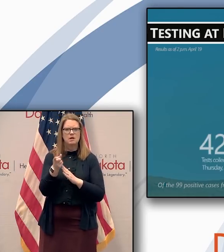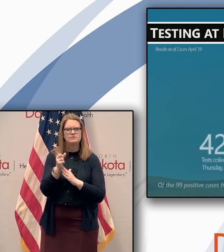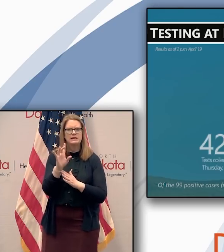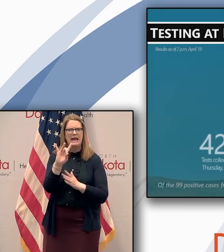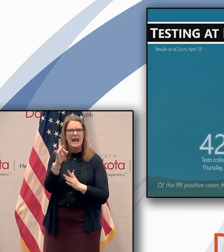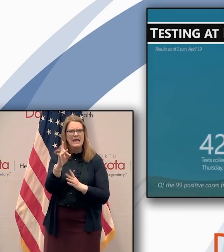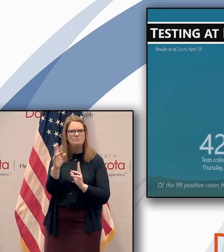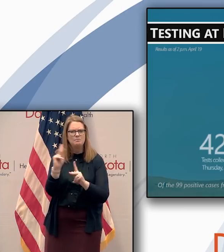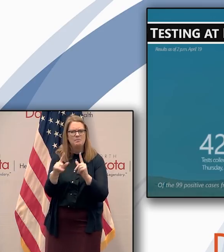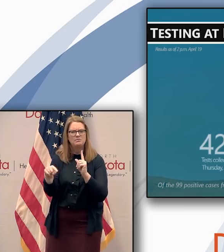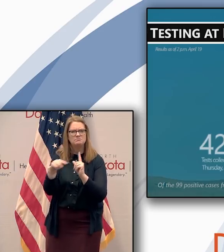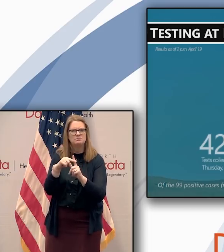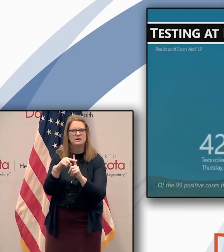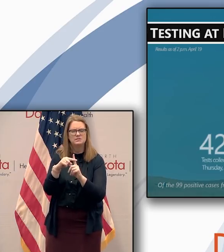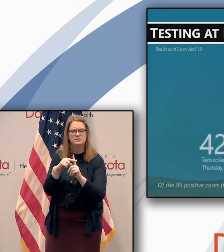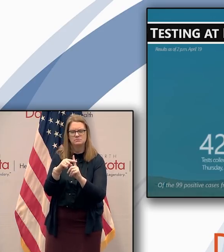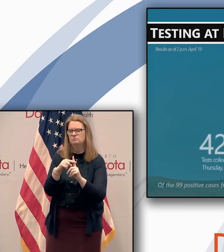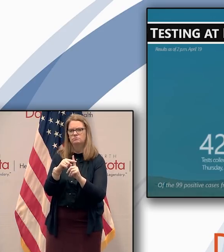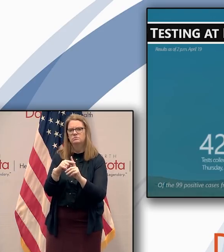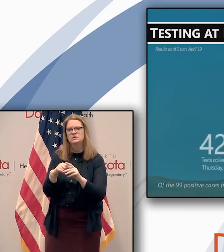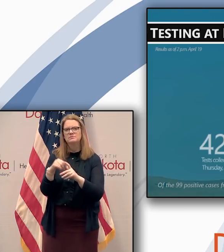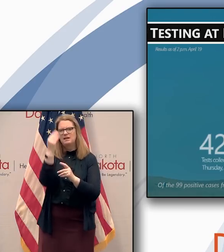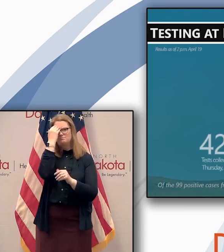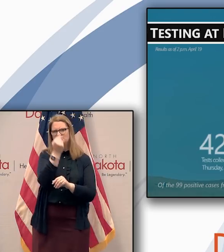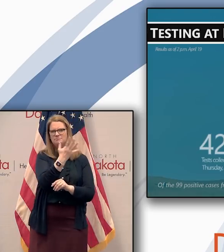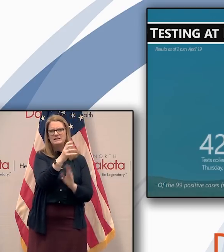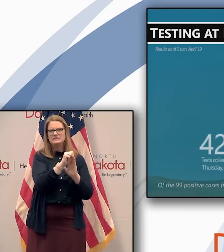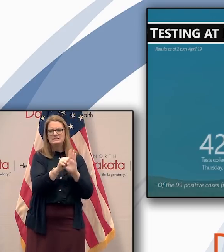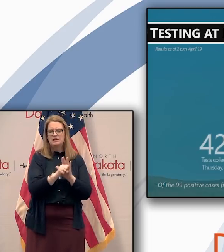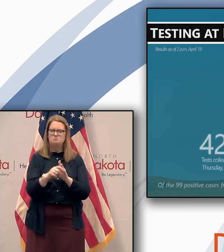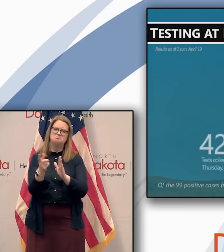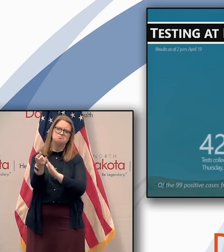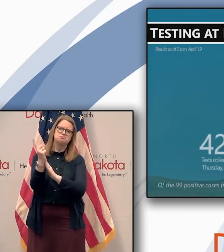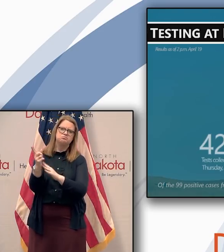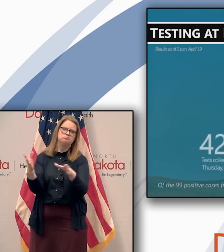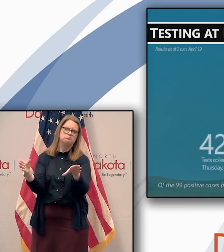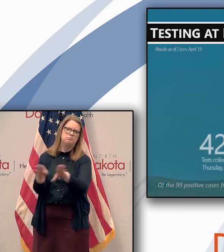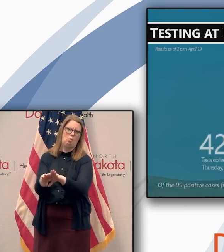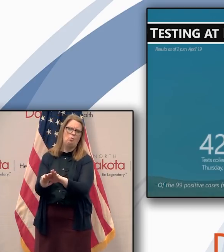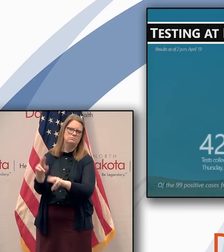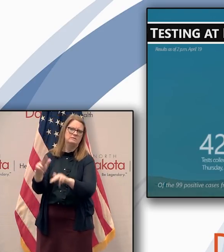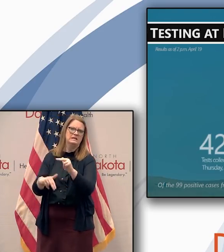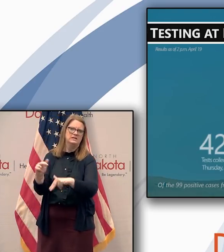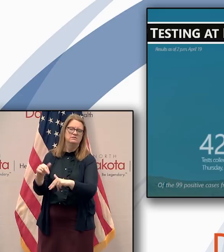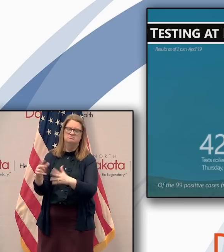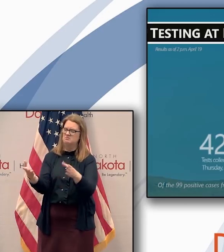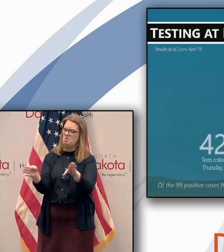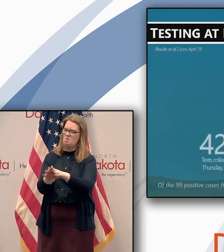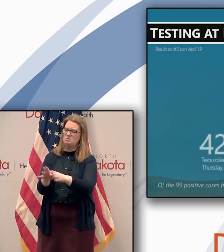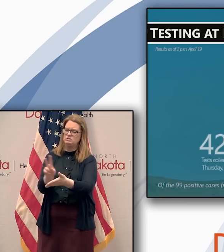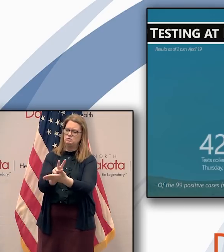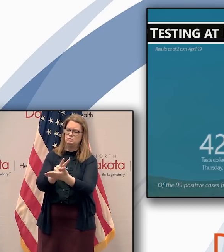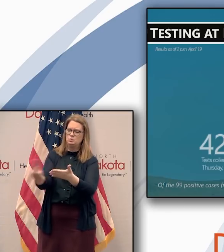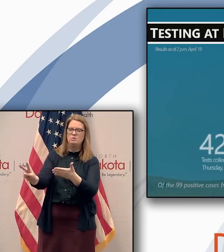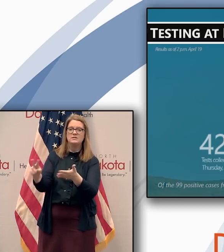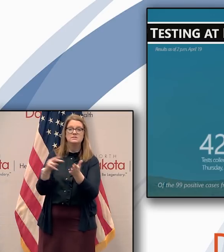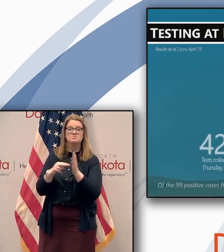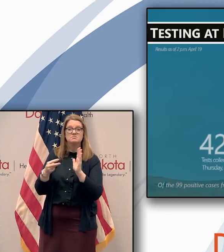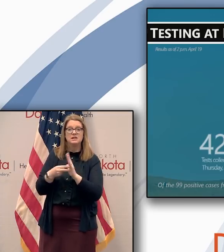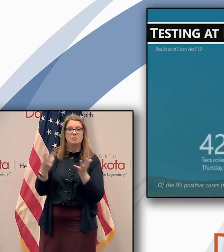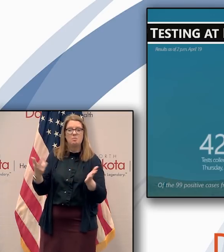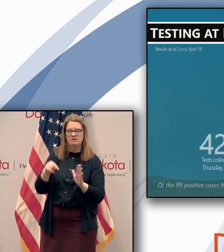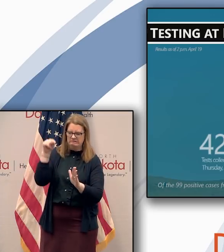that tested positive. The state was notified of that. They closed the plant for 2 weeks. They're doing a